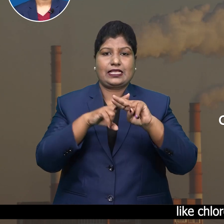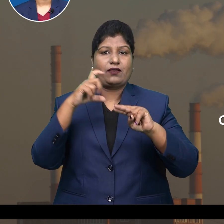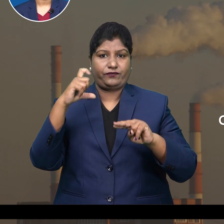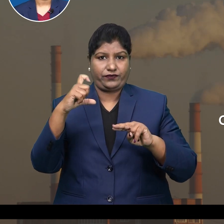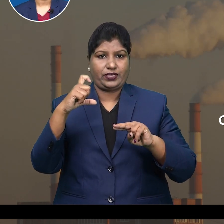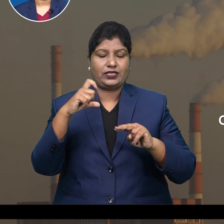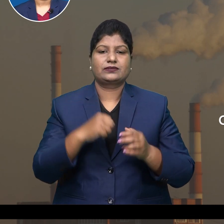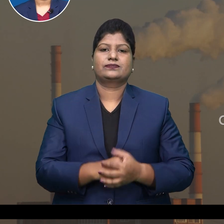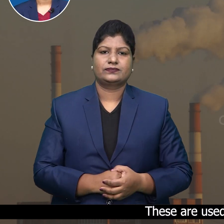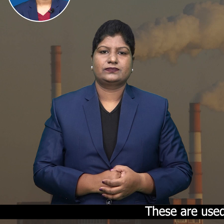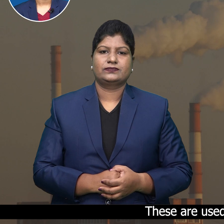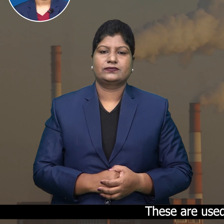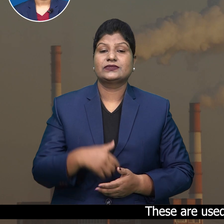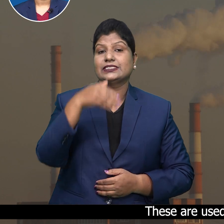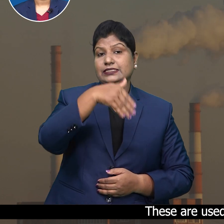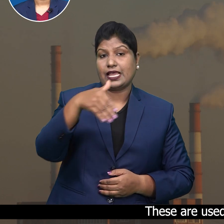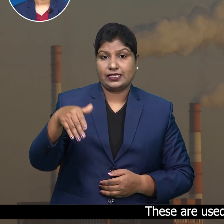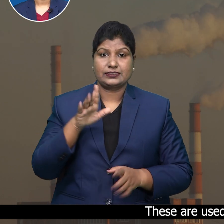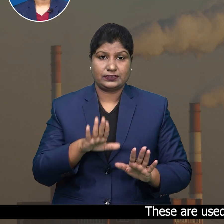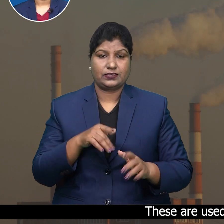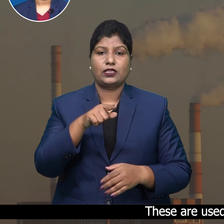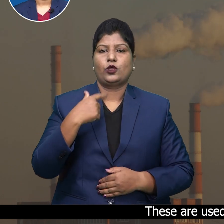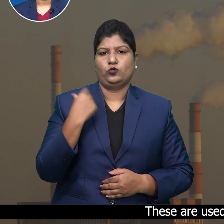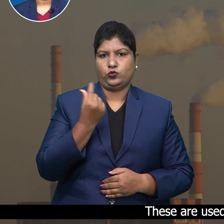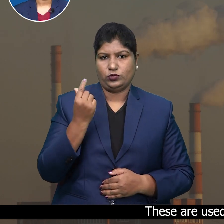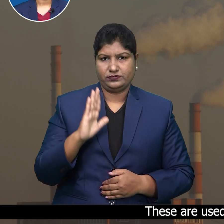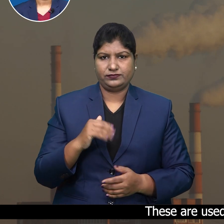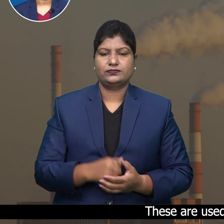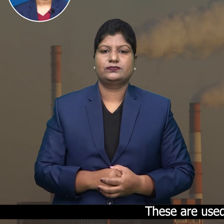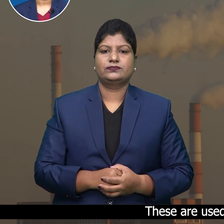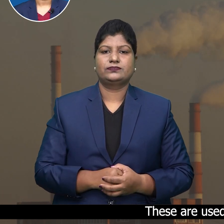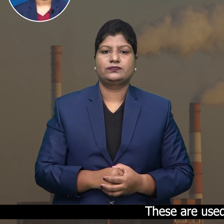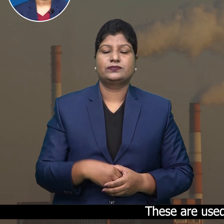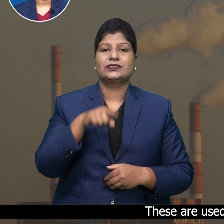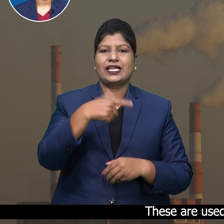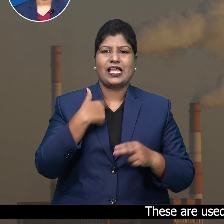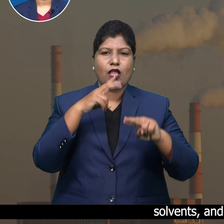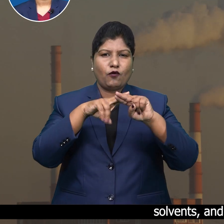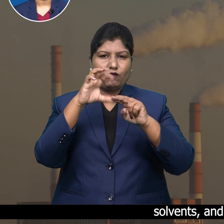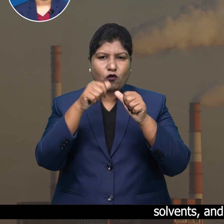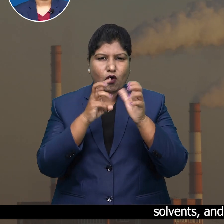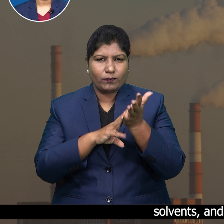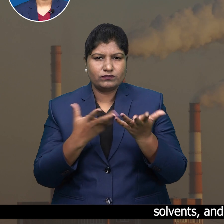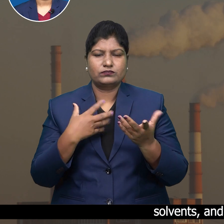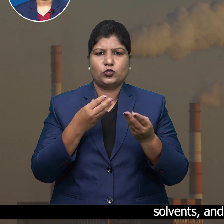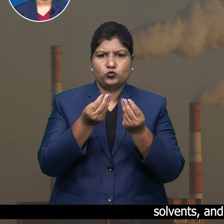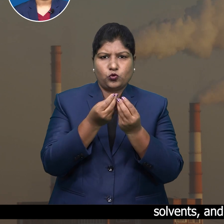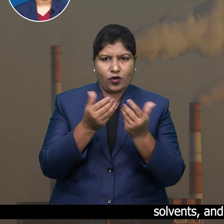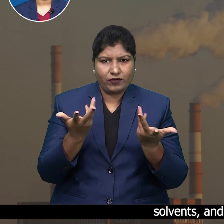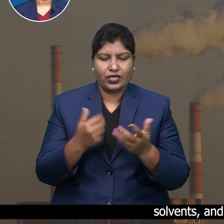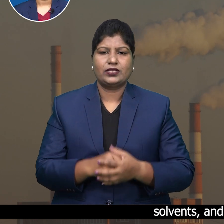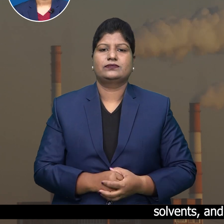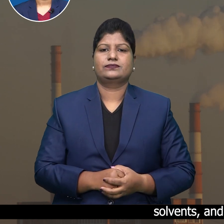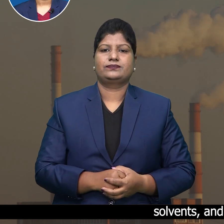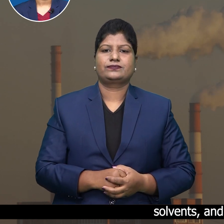chlorofluorocarbons, CFCs. These are used in insulating foams, solvents,